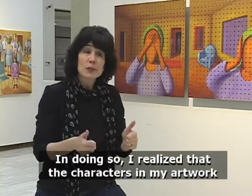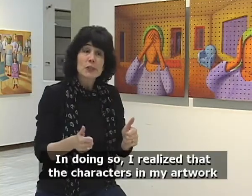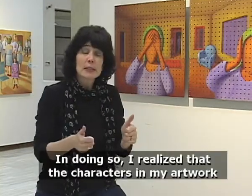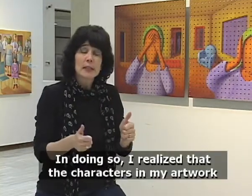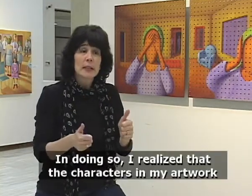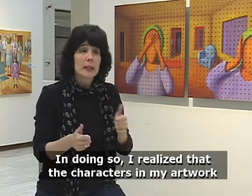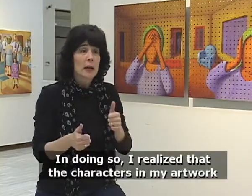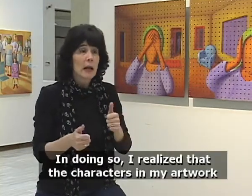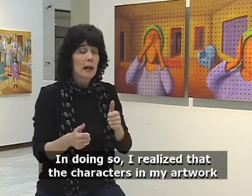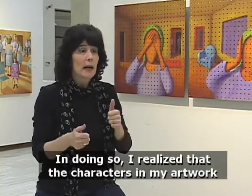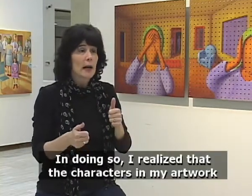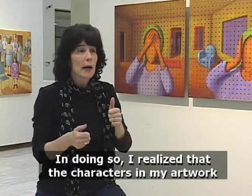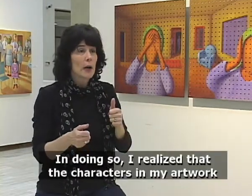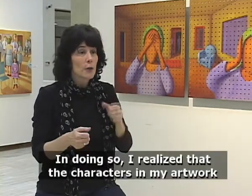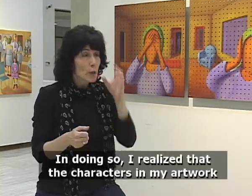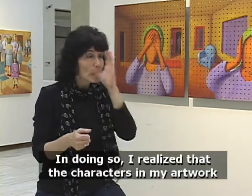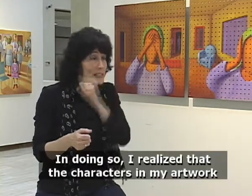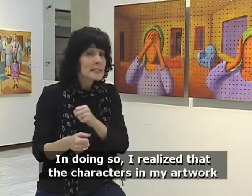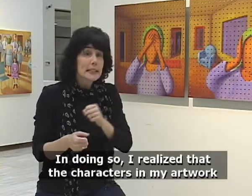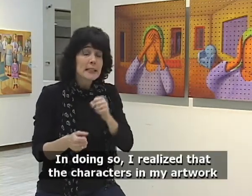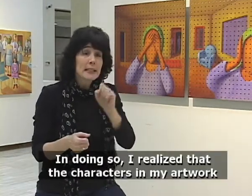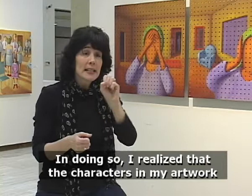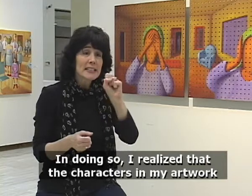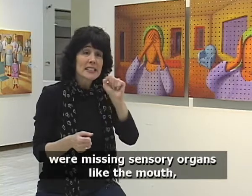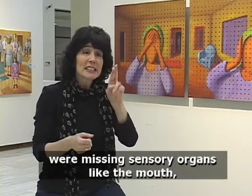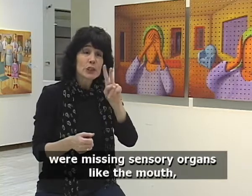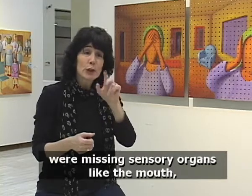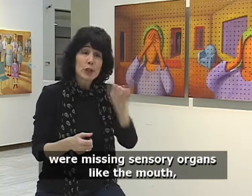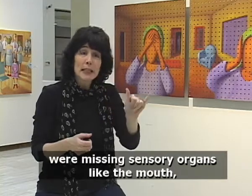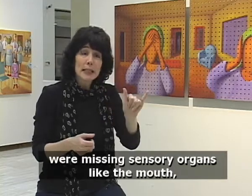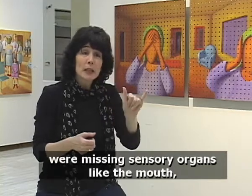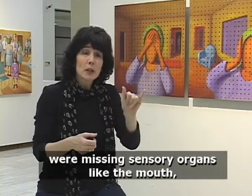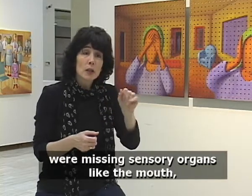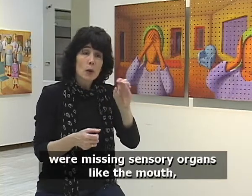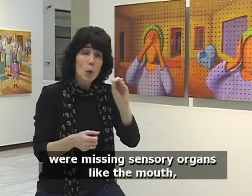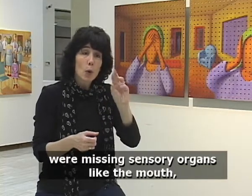realized that the characters in my artwork were missing sensory organs,